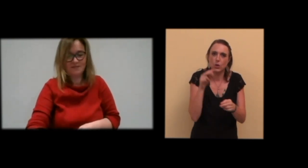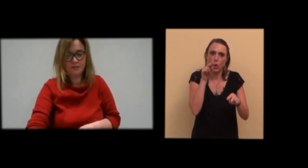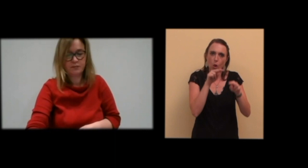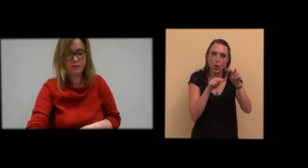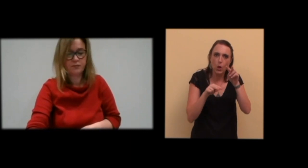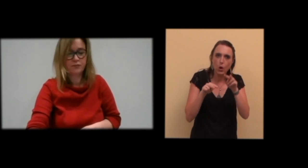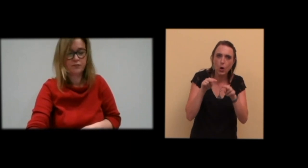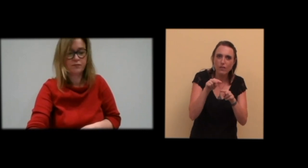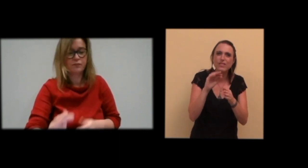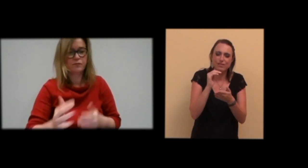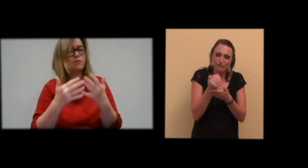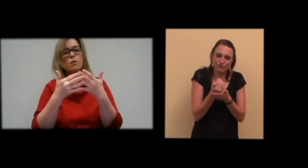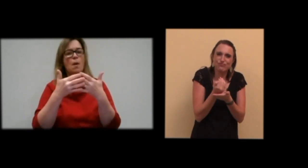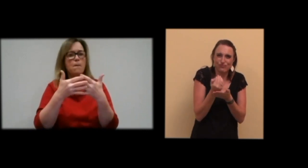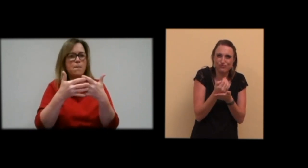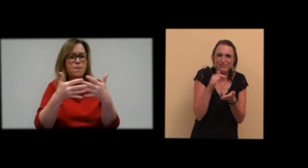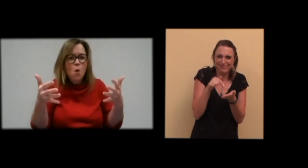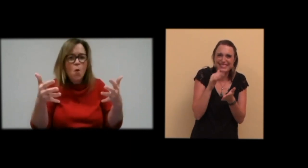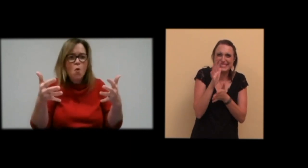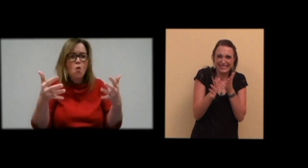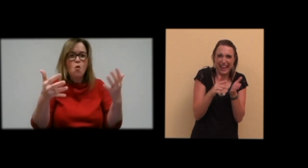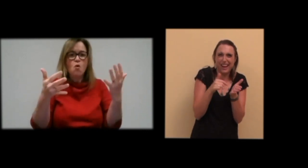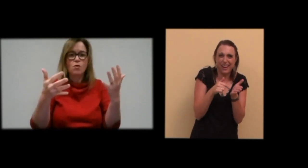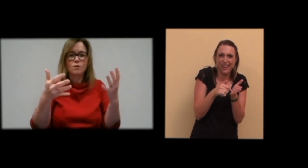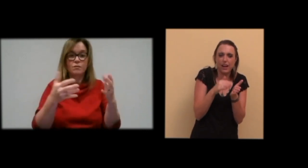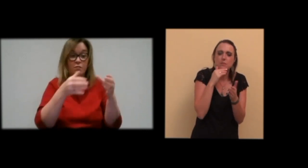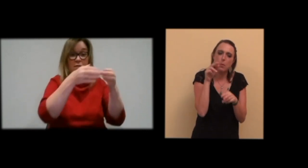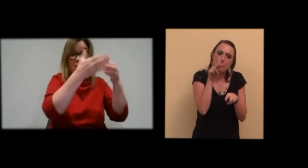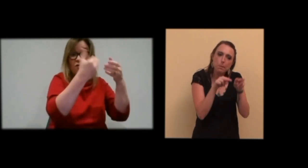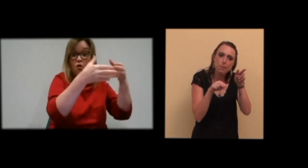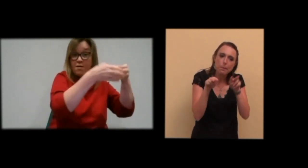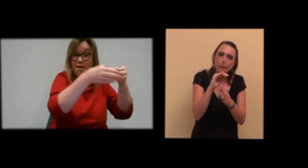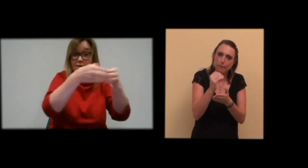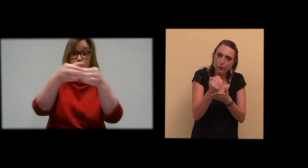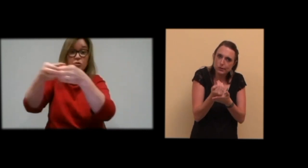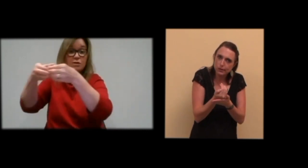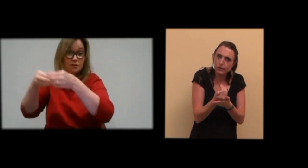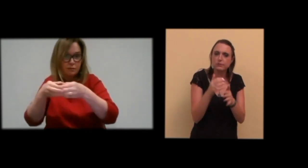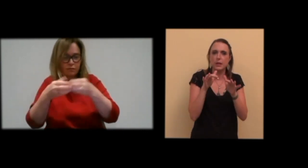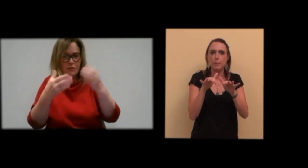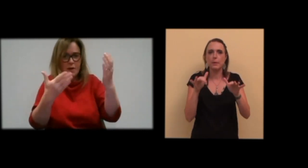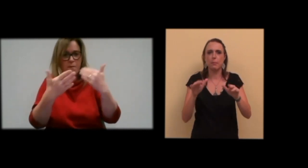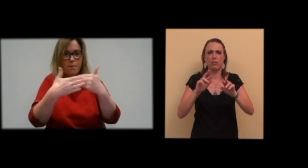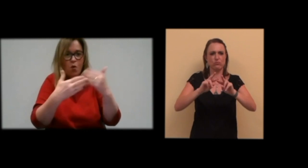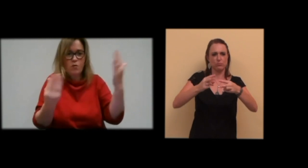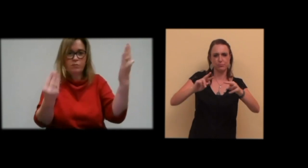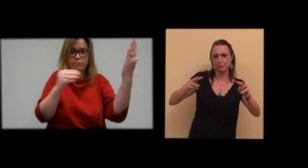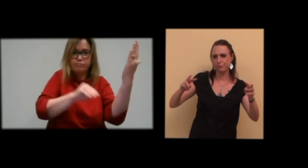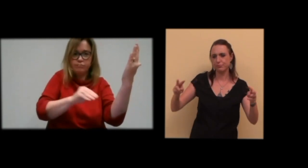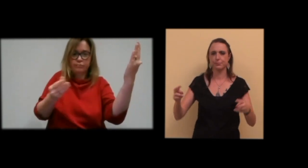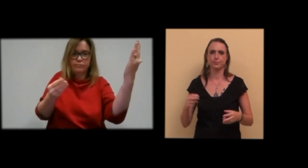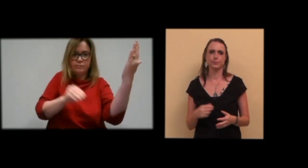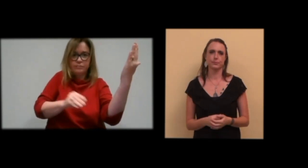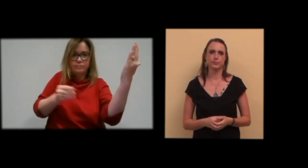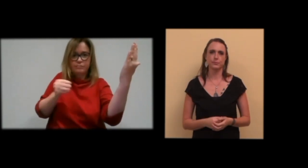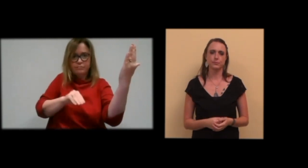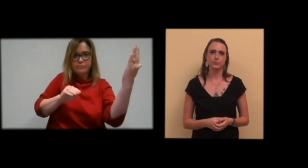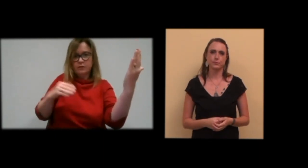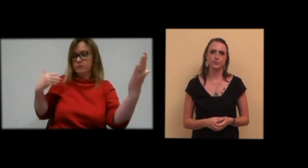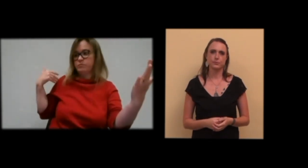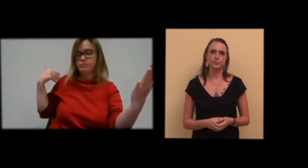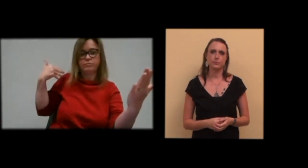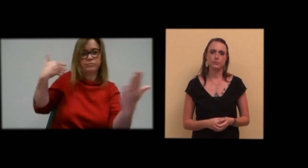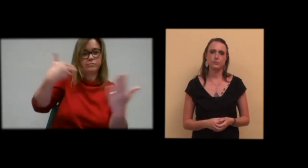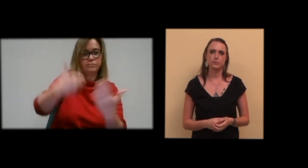is protect and look after. And that's the meaning of safeguarding. It's protecting and looking after different people and